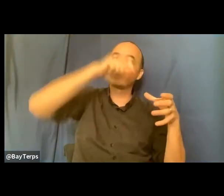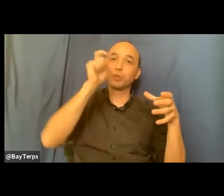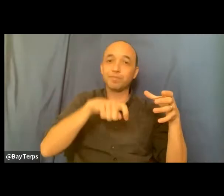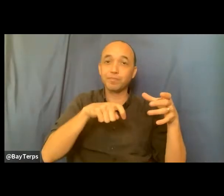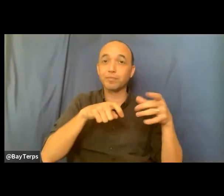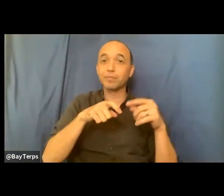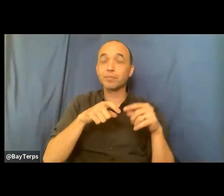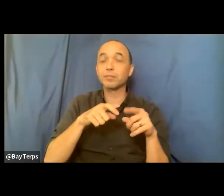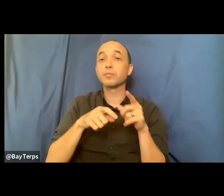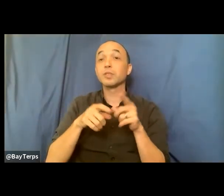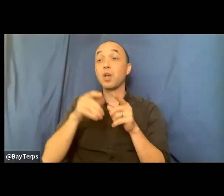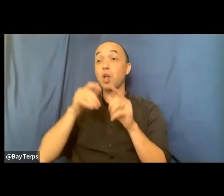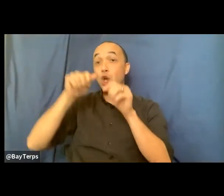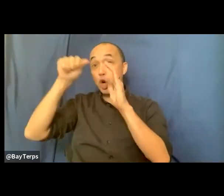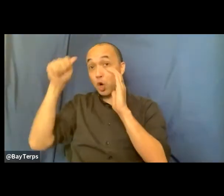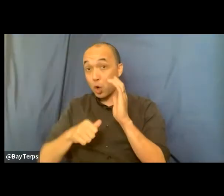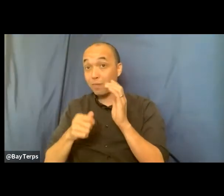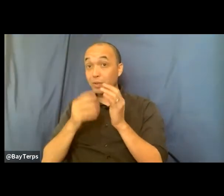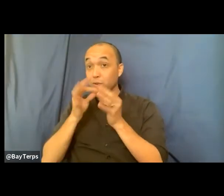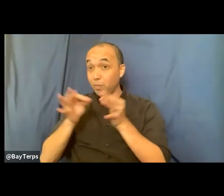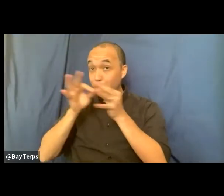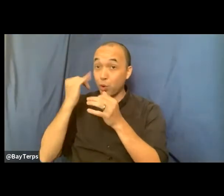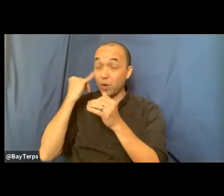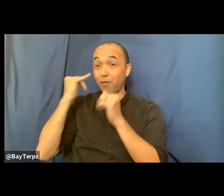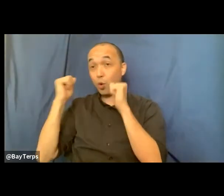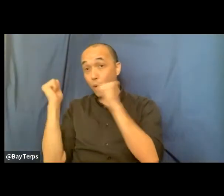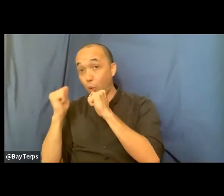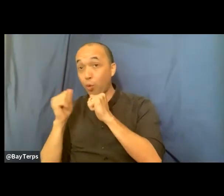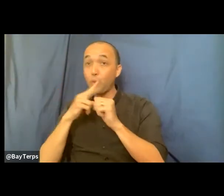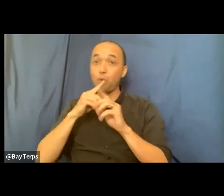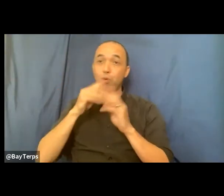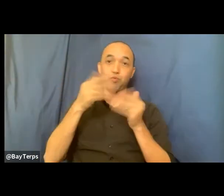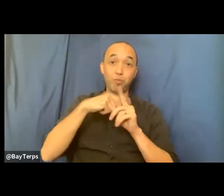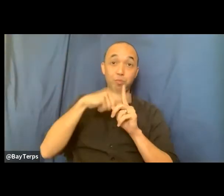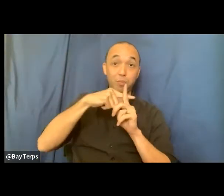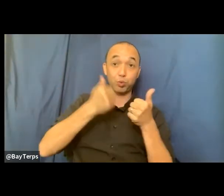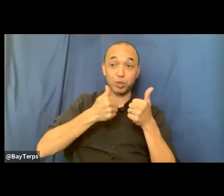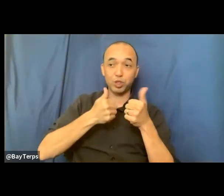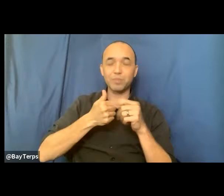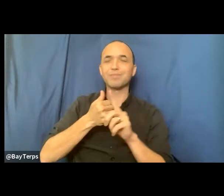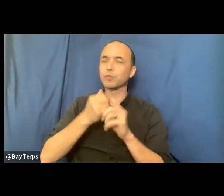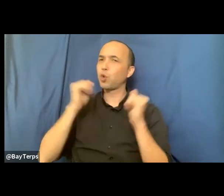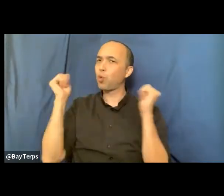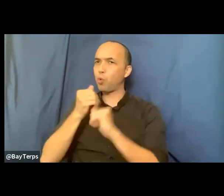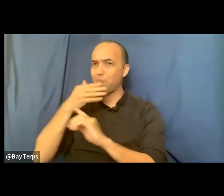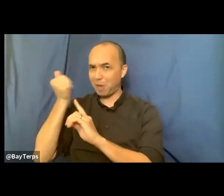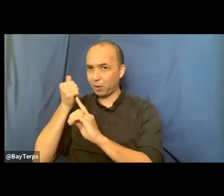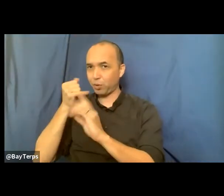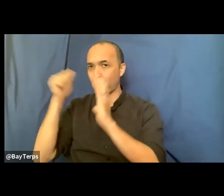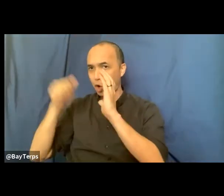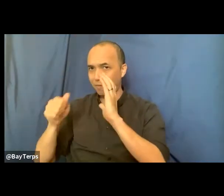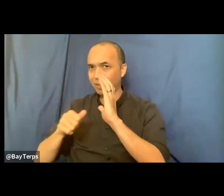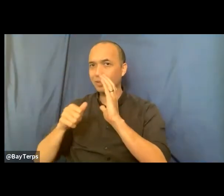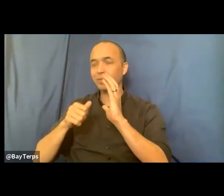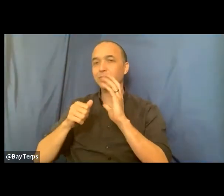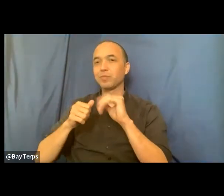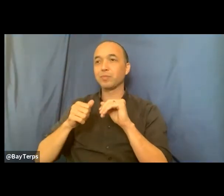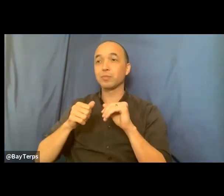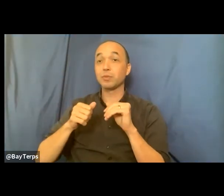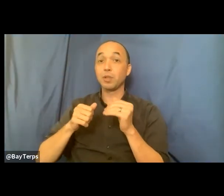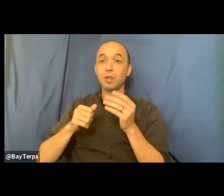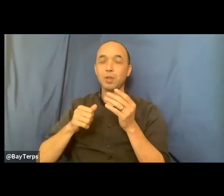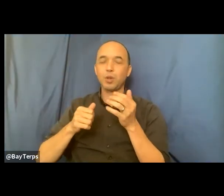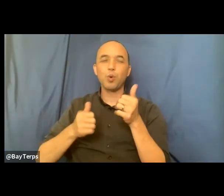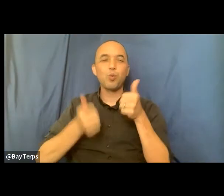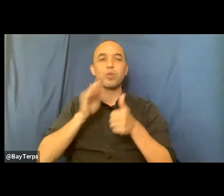better. Definitely the colder the better. What's my favorite pumpkin I've ever carved? You know, it's like picking a favorite child. It's so I